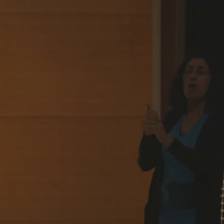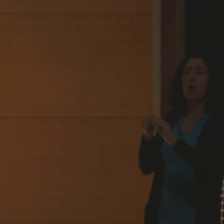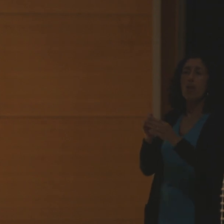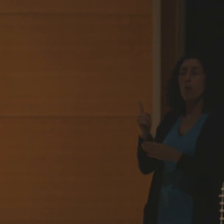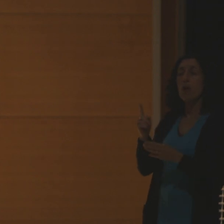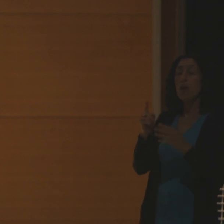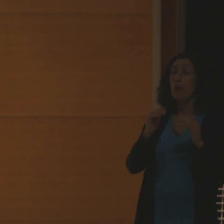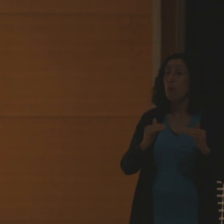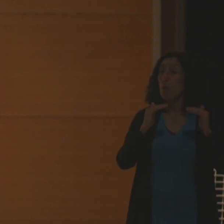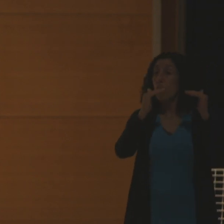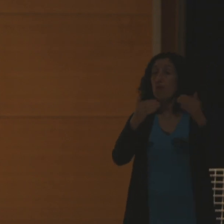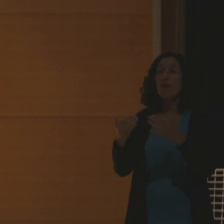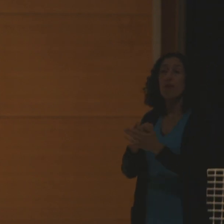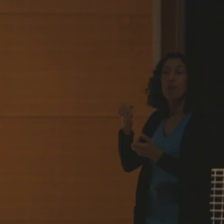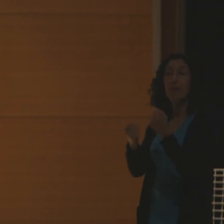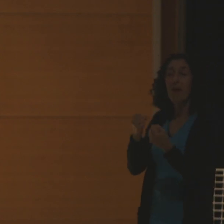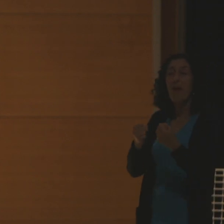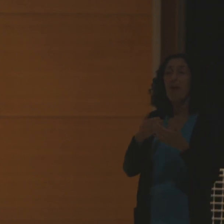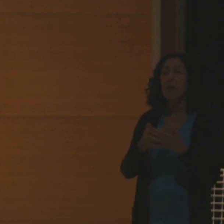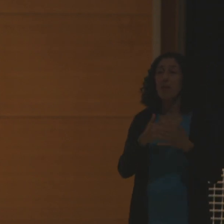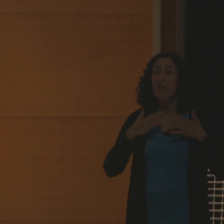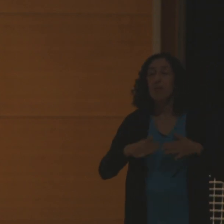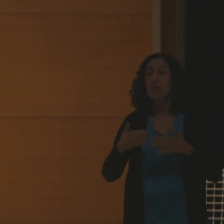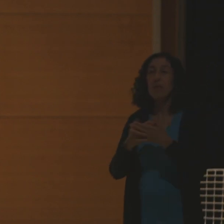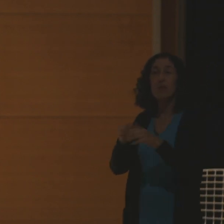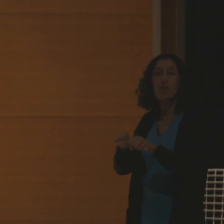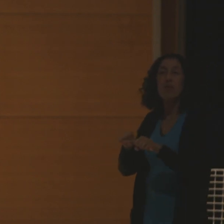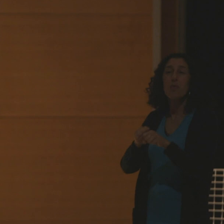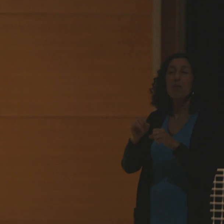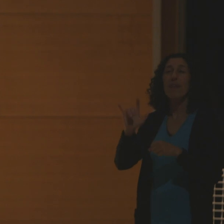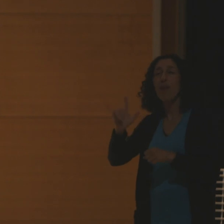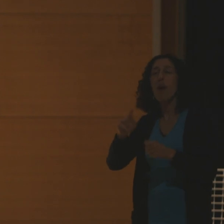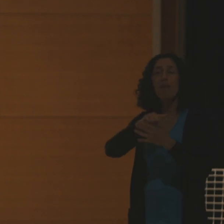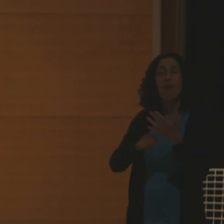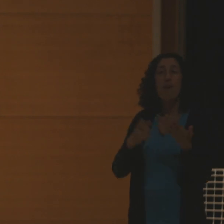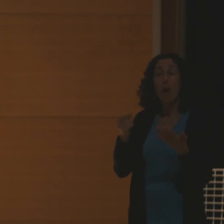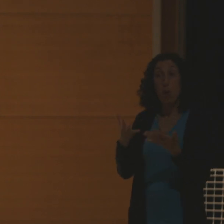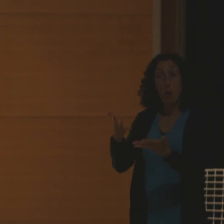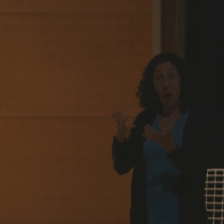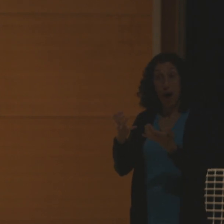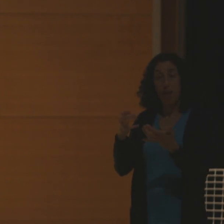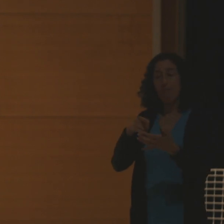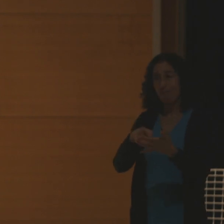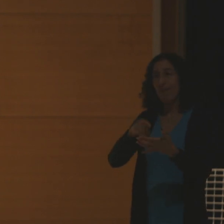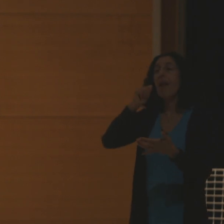promotion, someone's affection, or an expensive pair of shoes. Whatever it is, think of it and say, every day is deals day, and clap